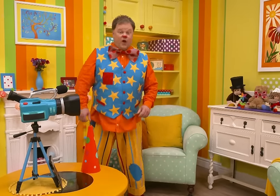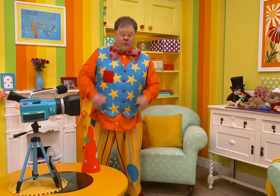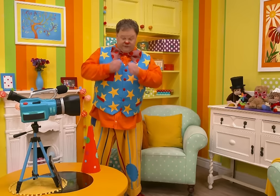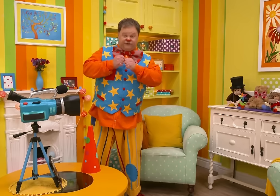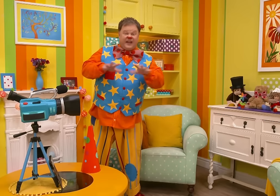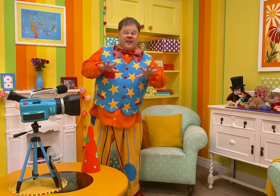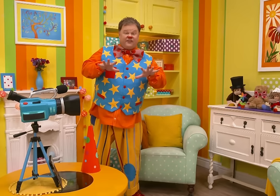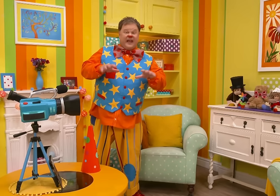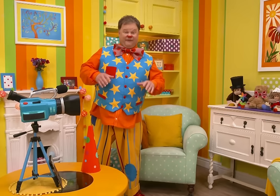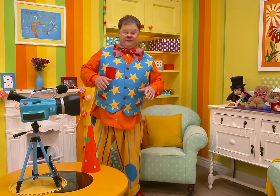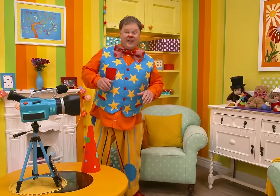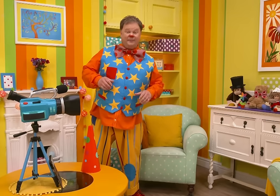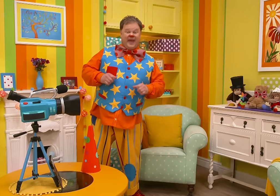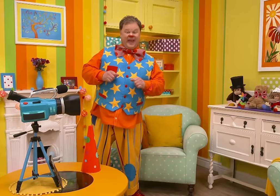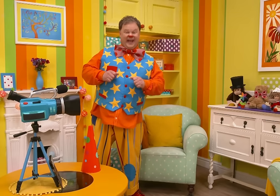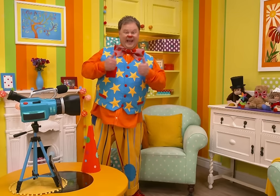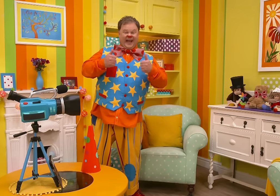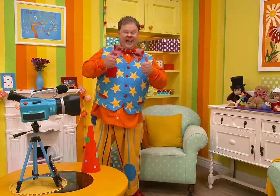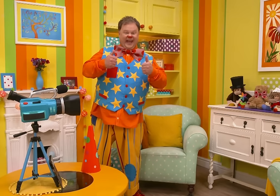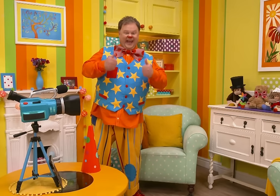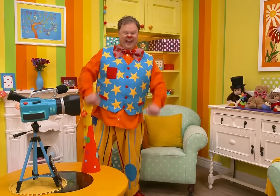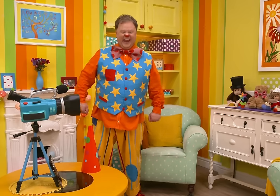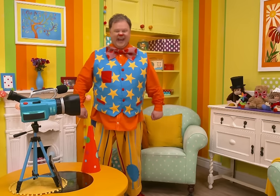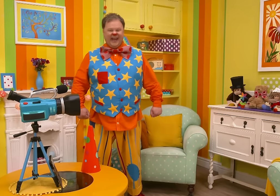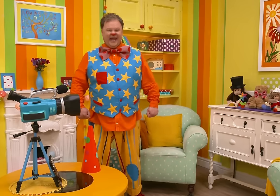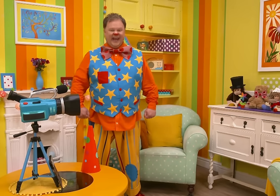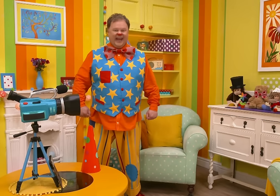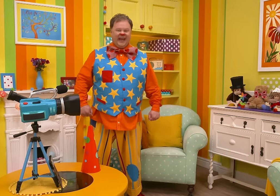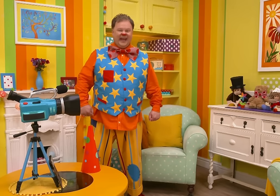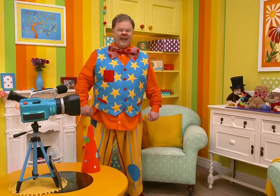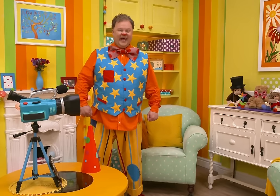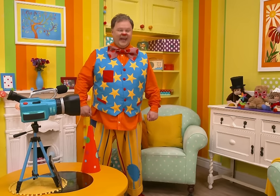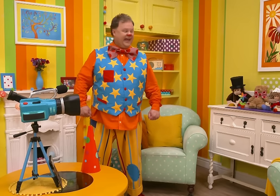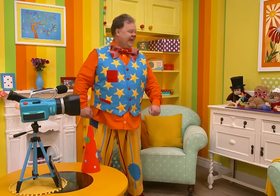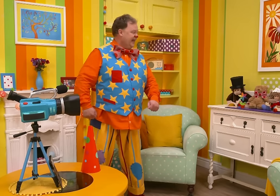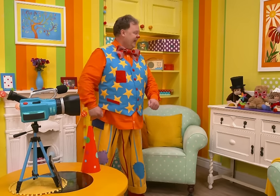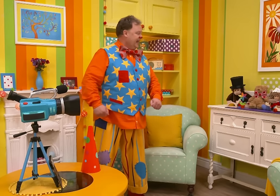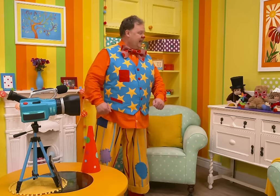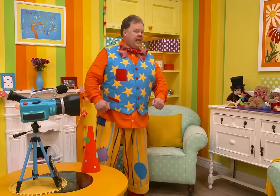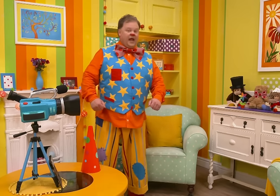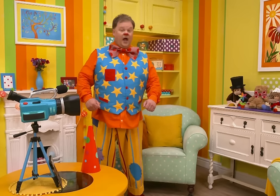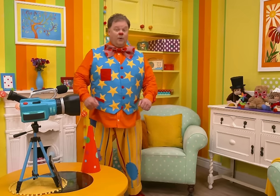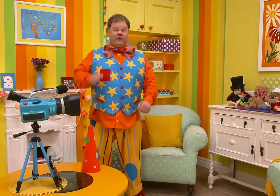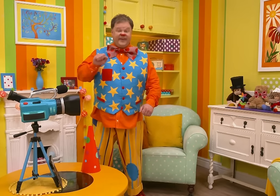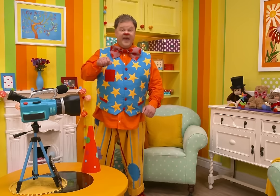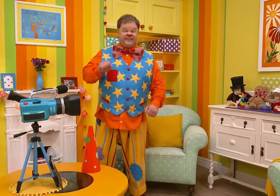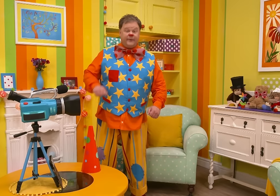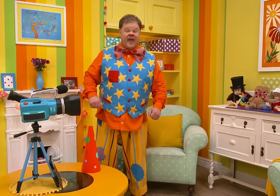we finished filming! Ooh, can we see the finished film, Mr. Tumble? Well, yes, you